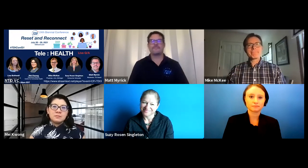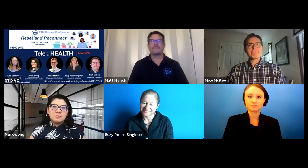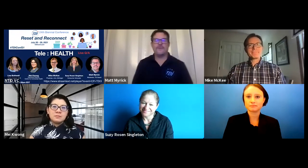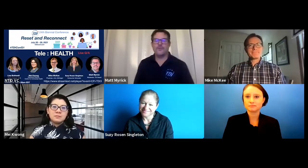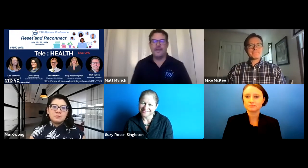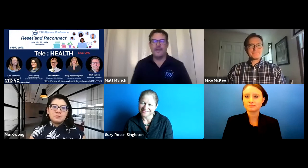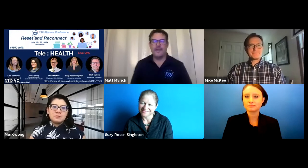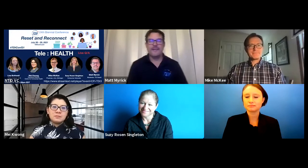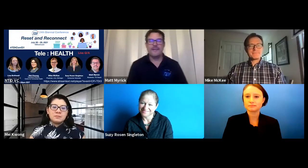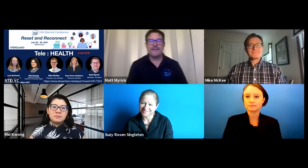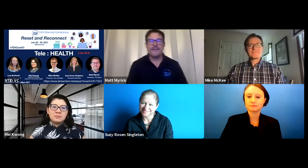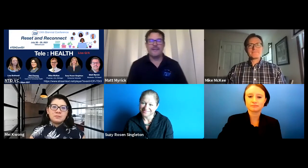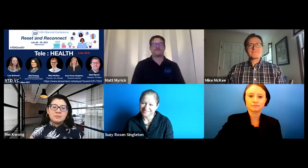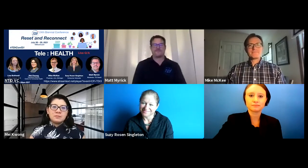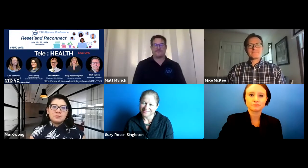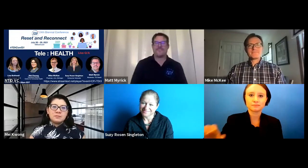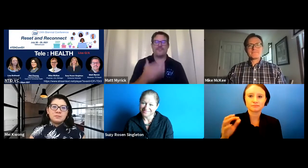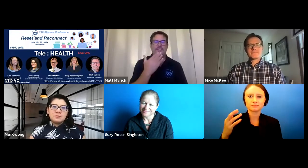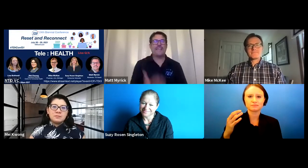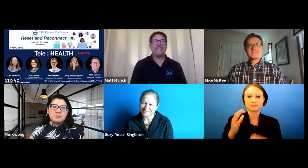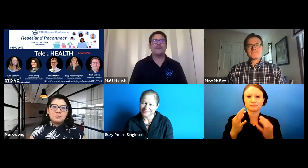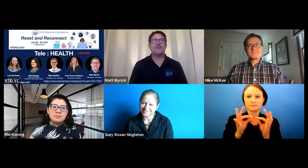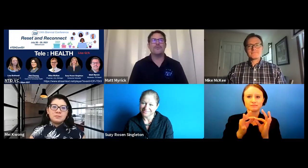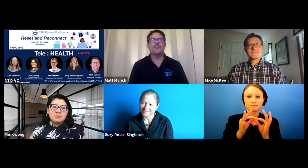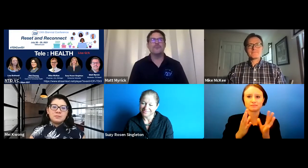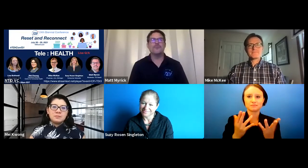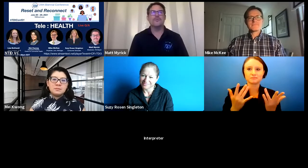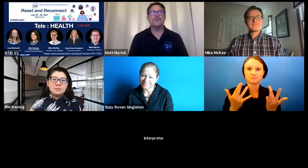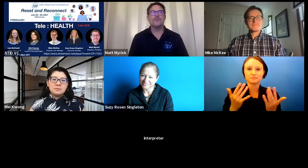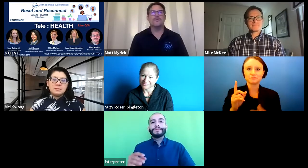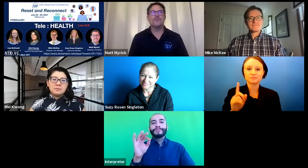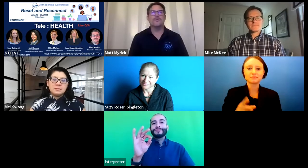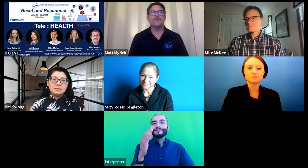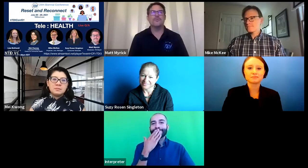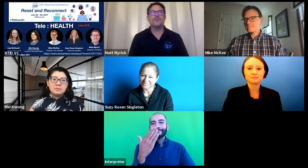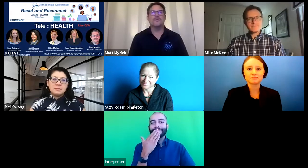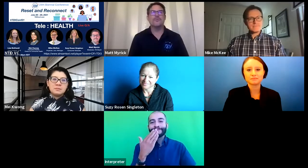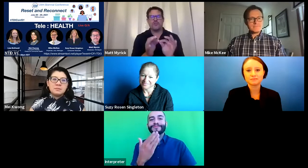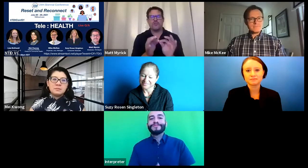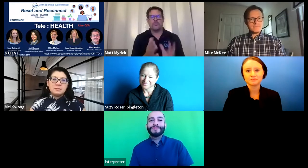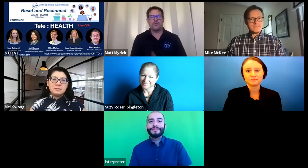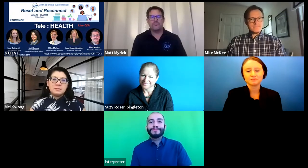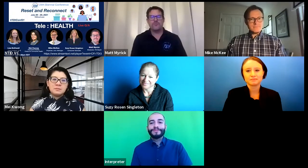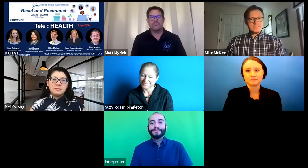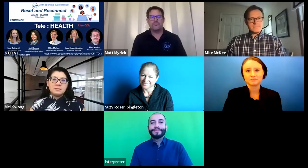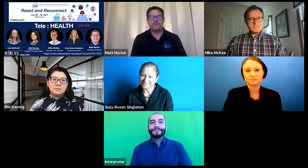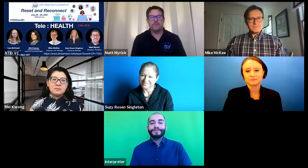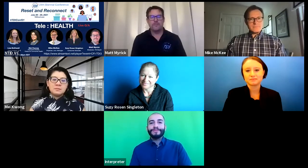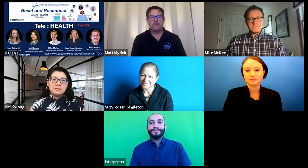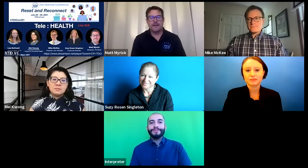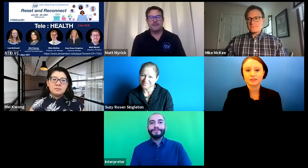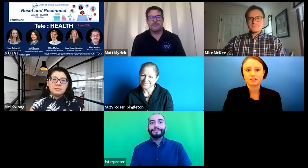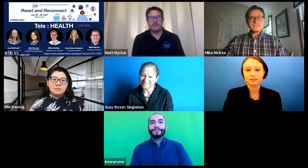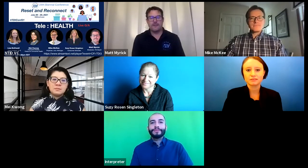Okay. All right, thank you. Okay, so let's wait for the interpreter to come back